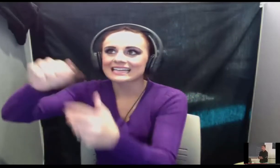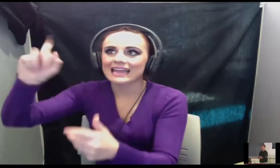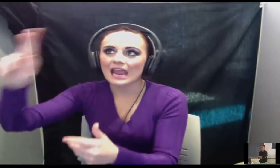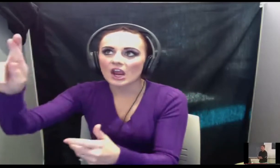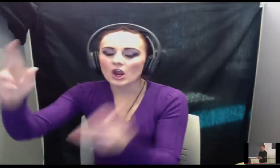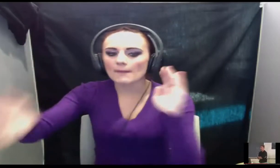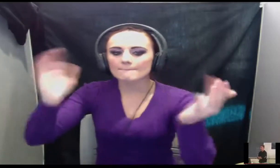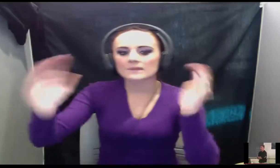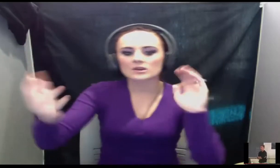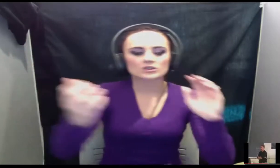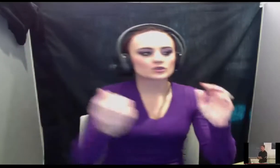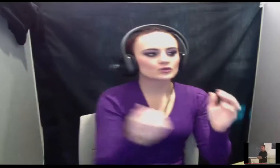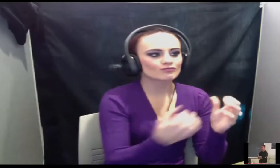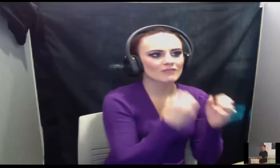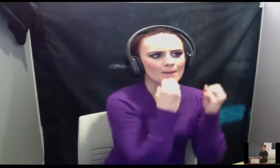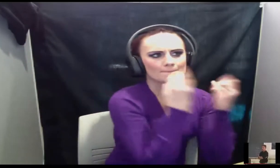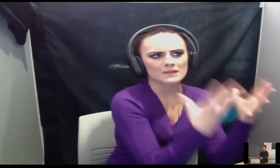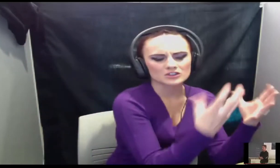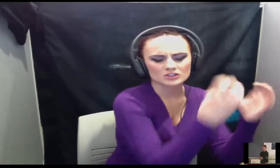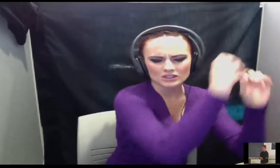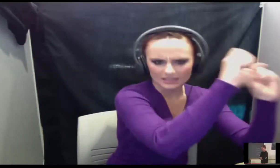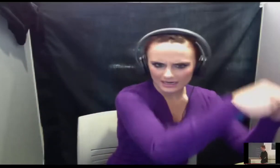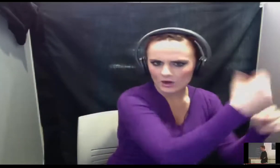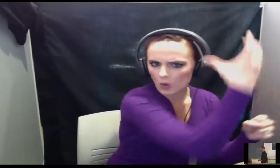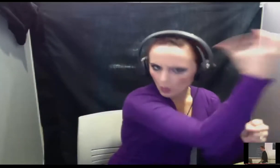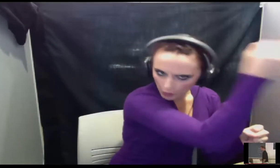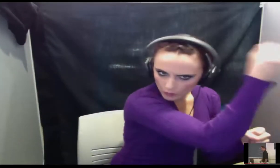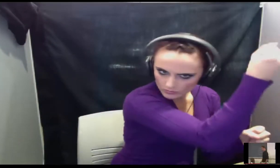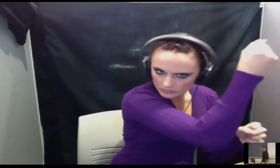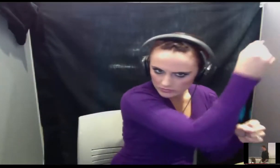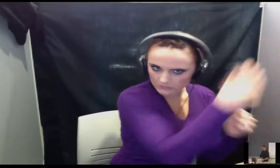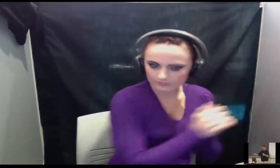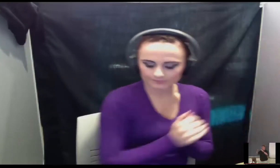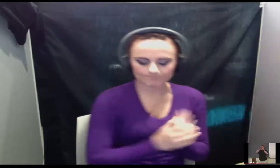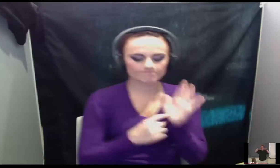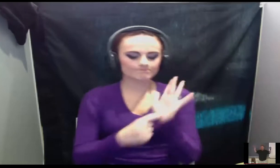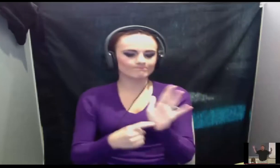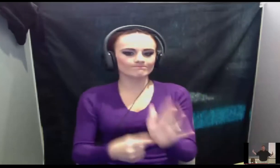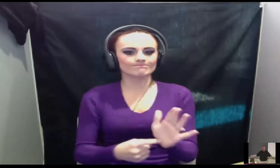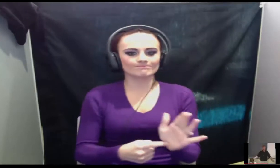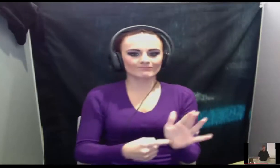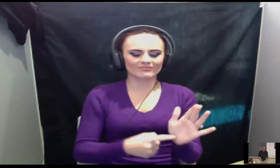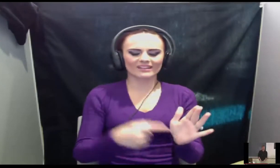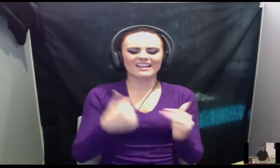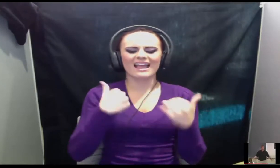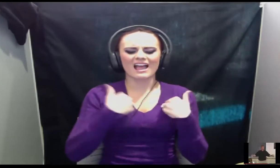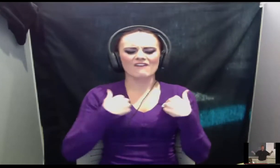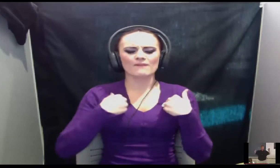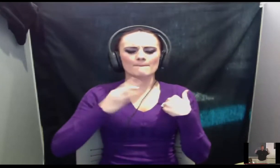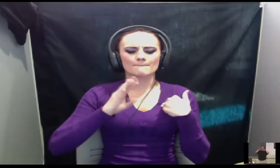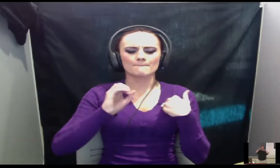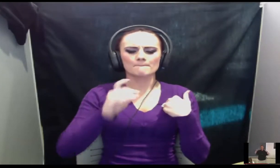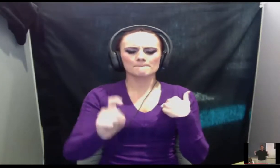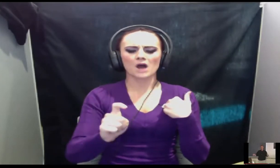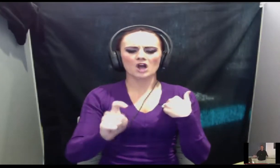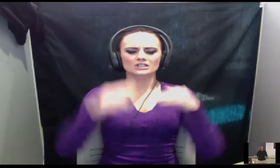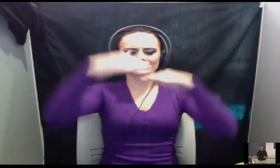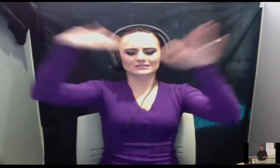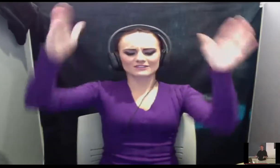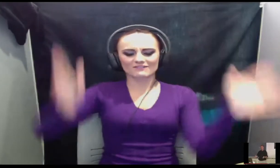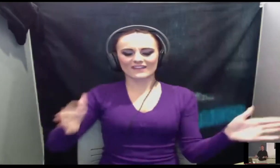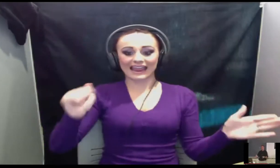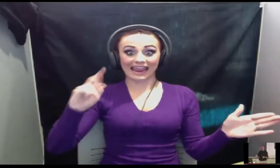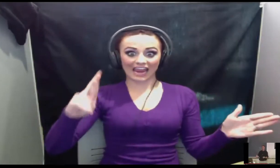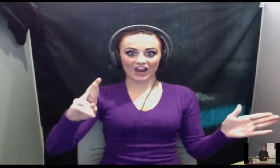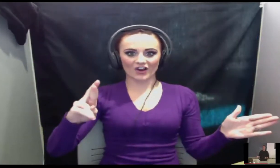much that air could really hold. Example, if I have this is my box of air, okay? And this box of air